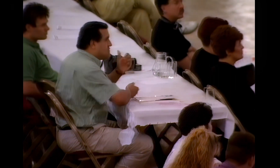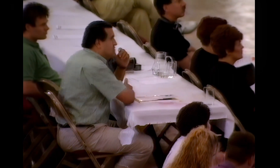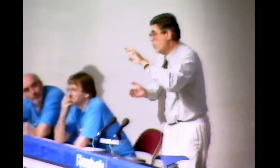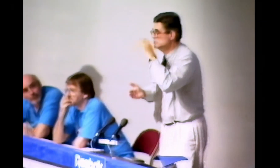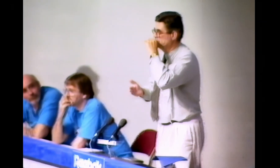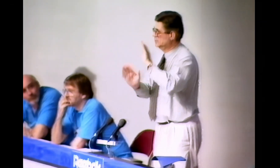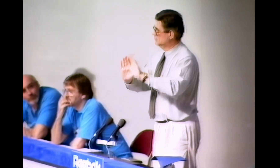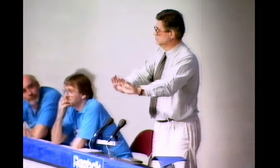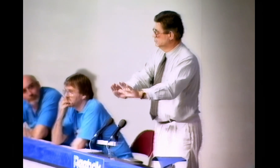with regret.